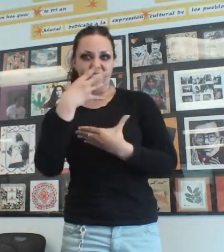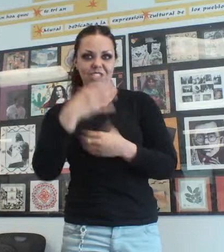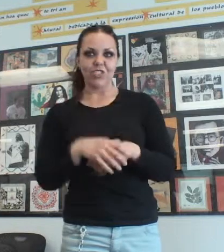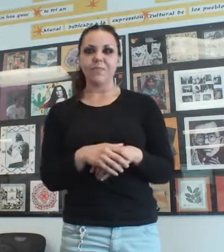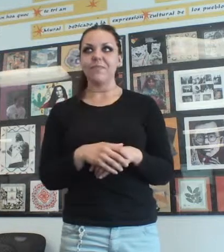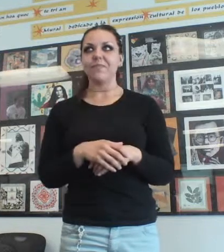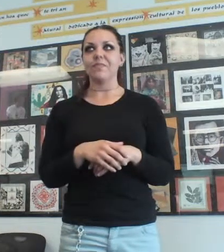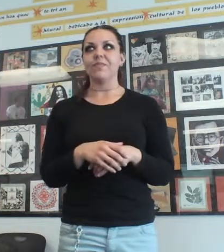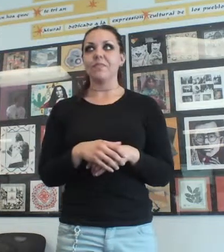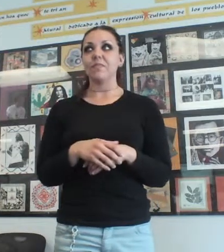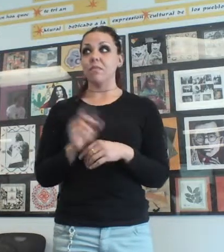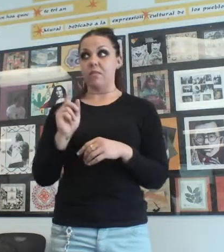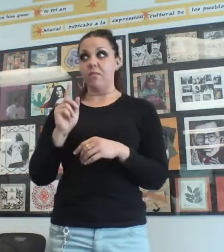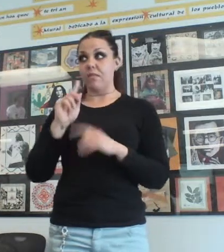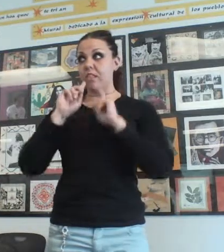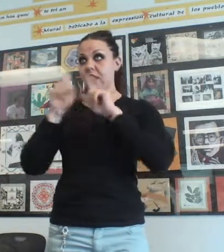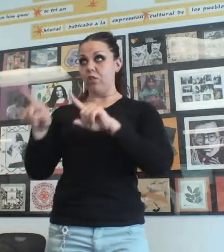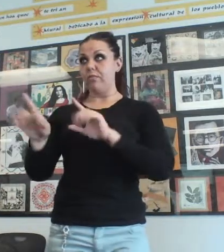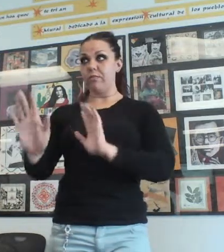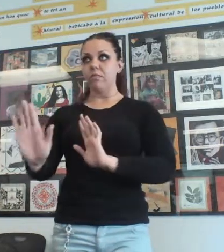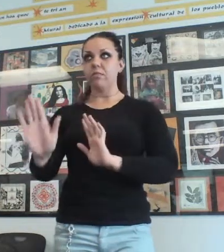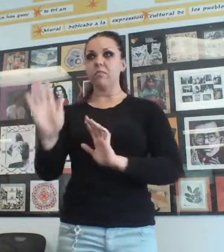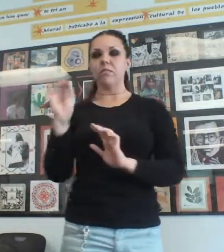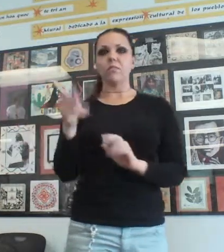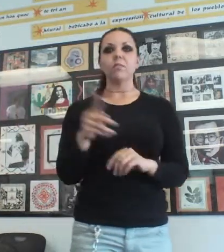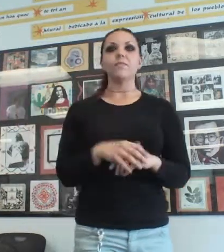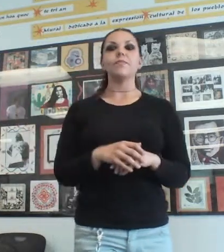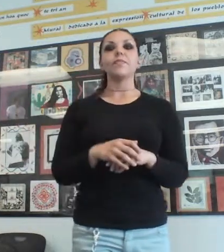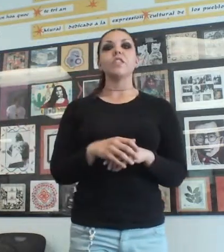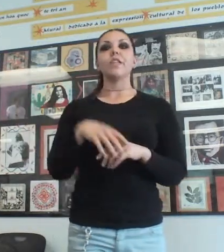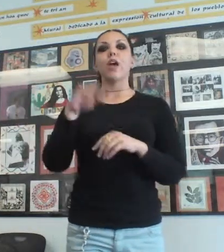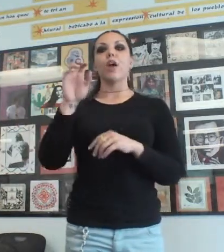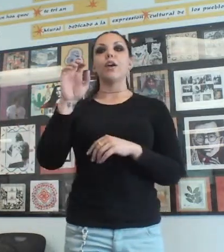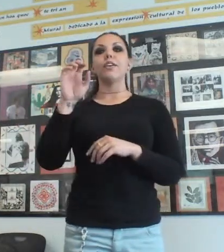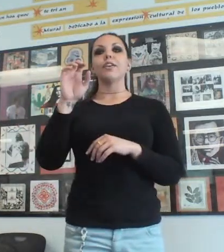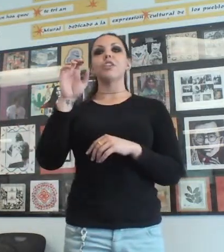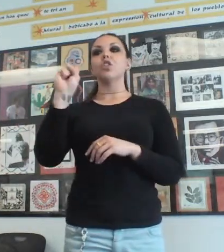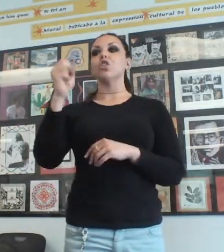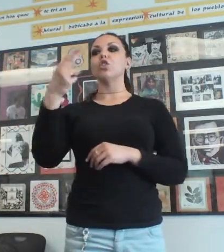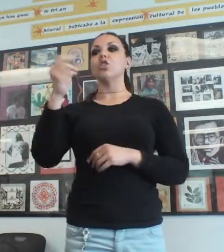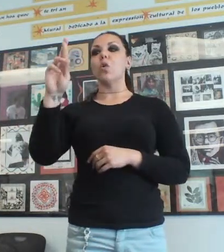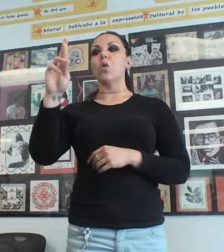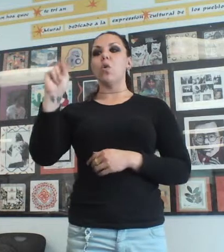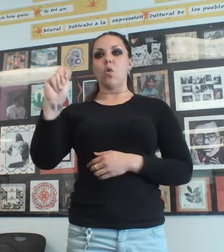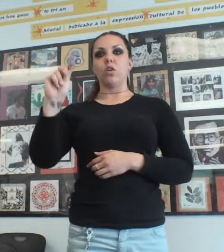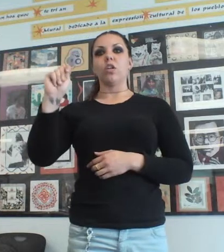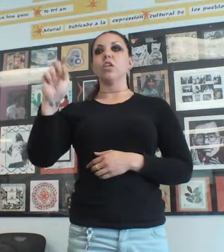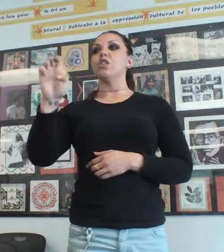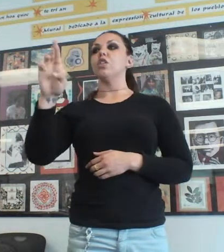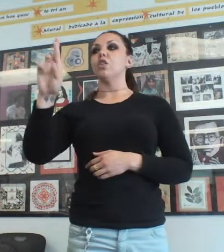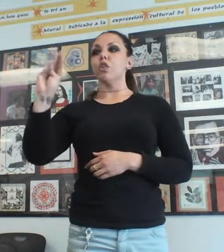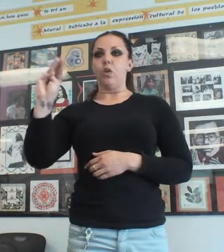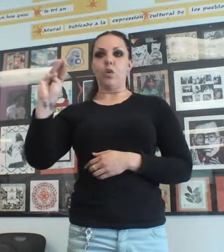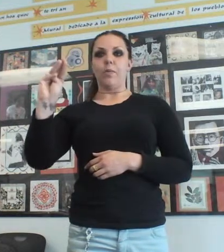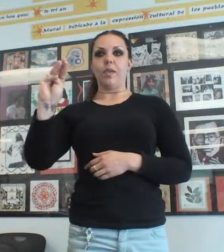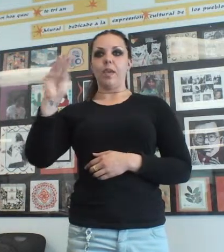Answer your question? Yeah. Great. All right, so short-term memory. Short-term memory, it really is a